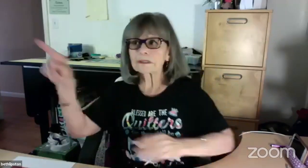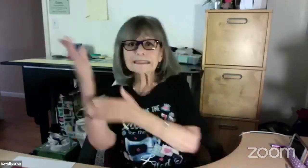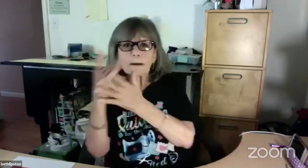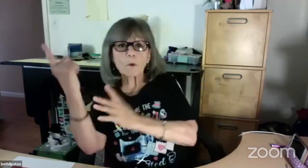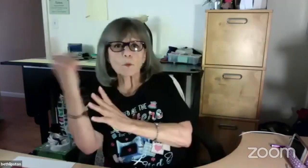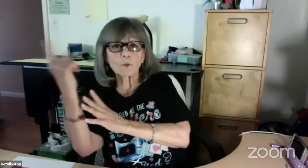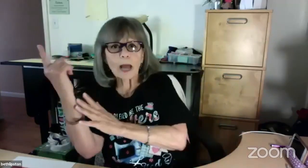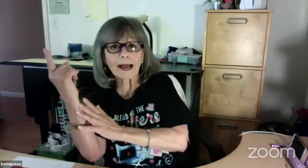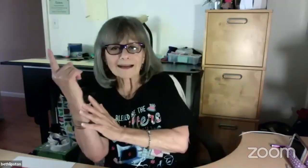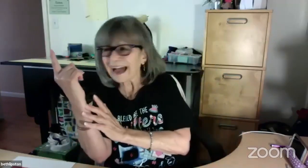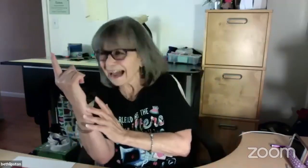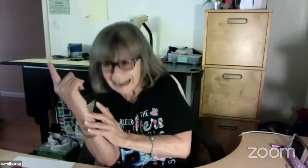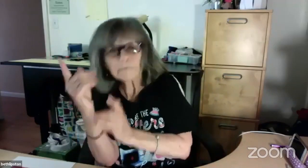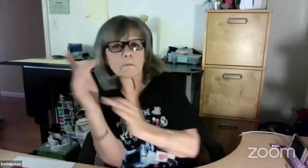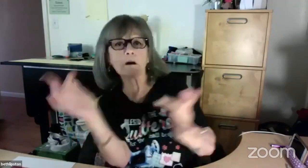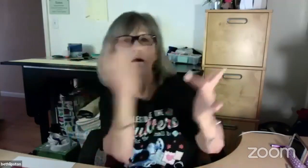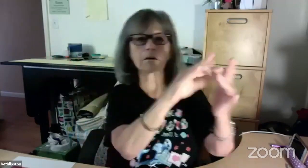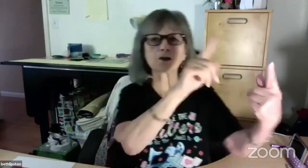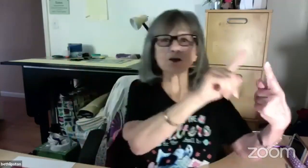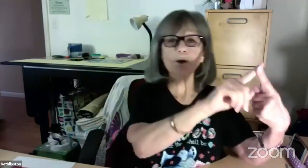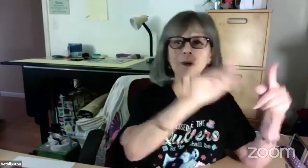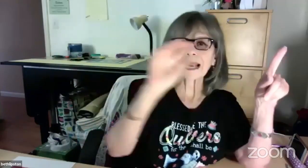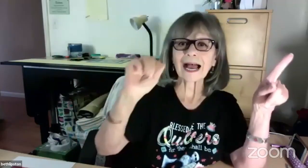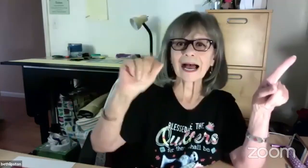a lot of times I'll use my home VP, and if